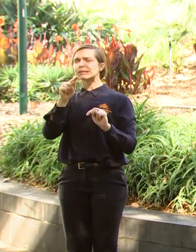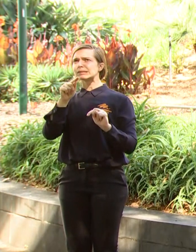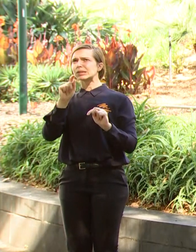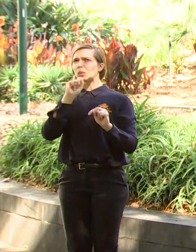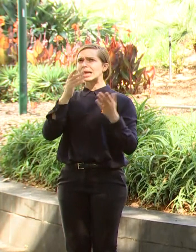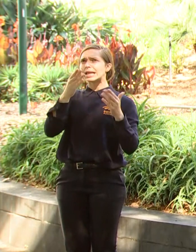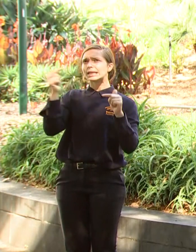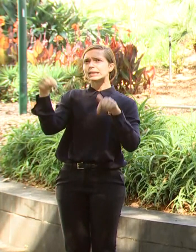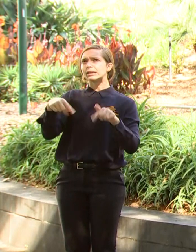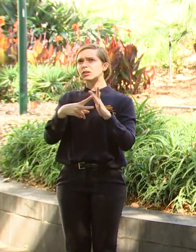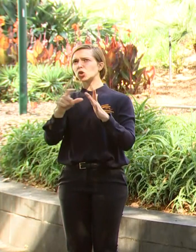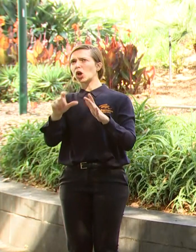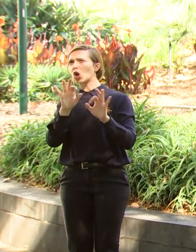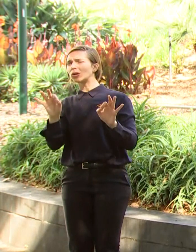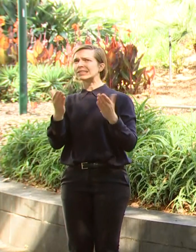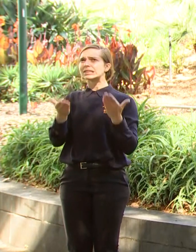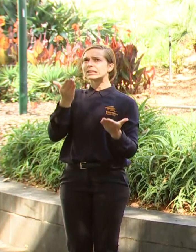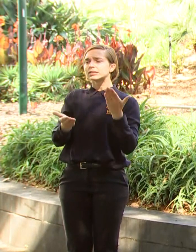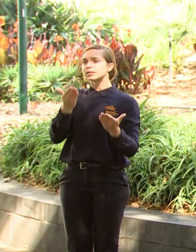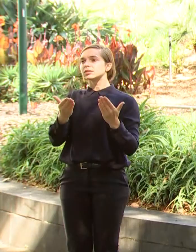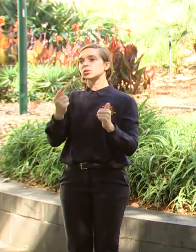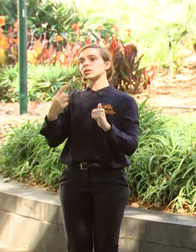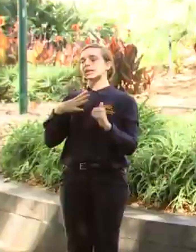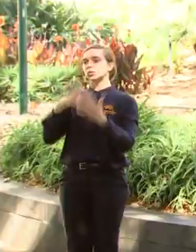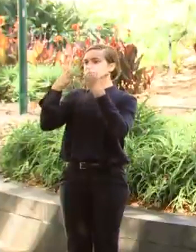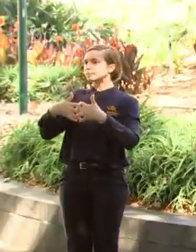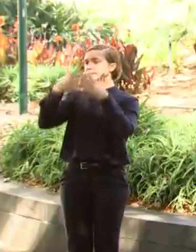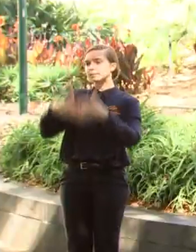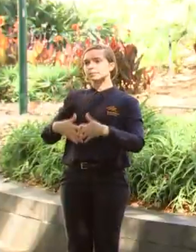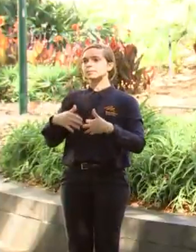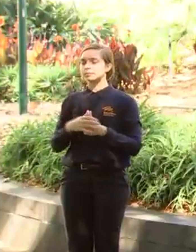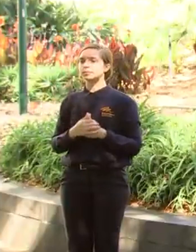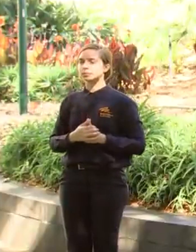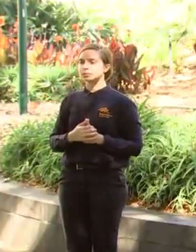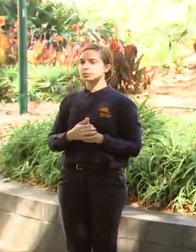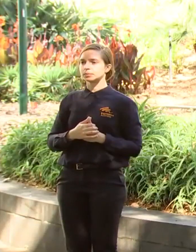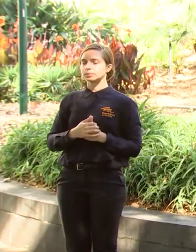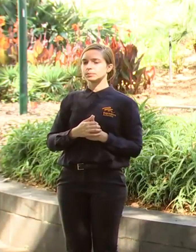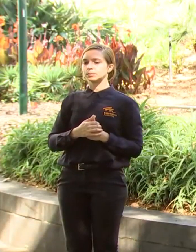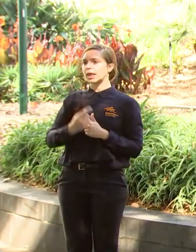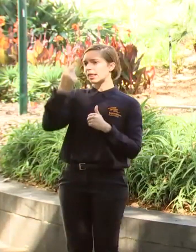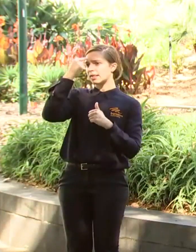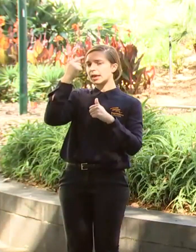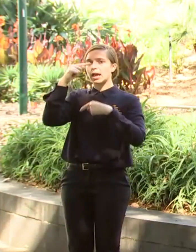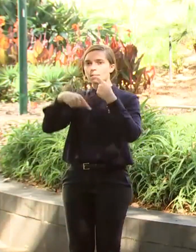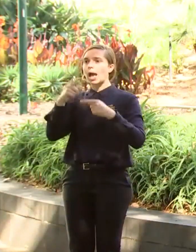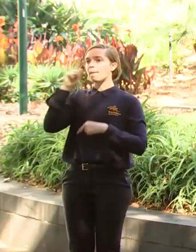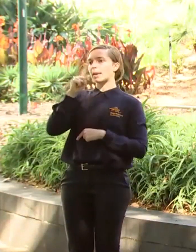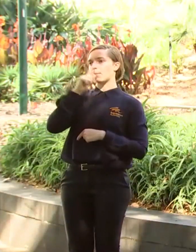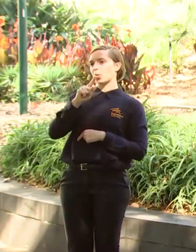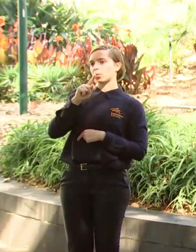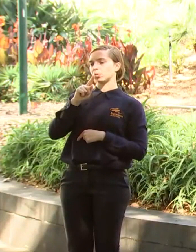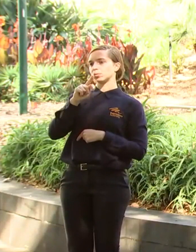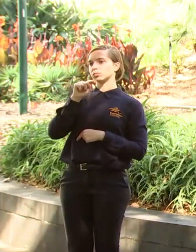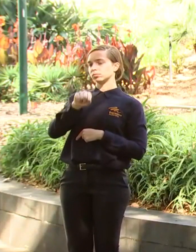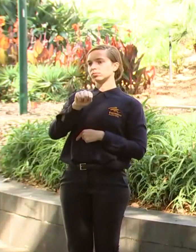made to a whole range of regional parts of New South Wales, maybe we'd be further along. But all of that maybe stuff doesn't help anyone. We're doing the work. We'll have more to